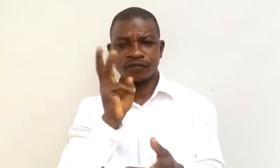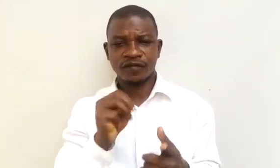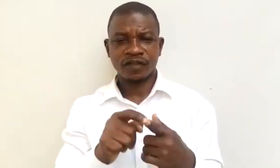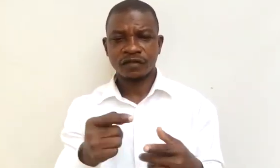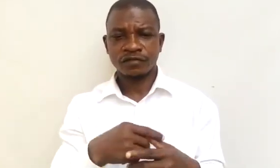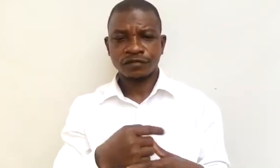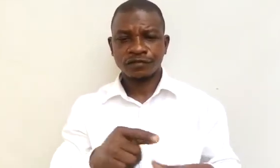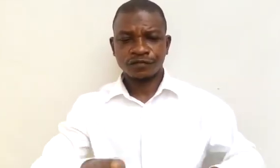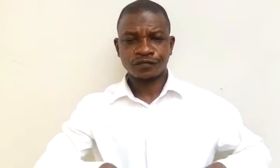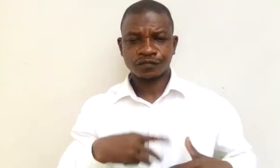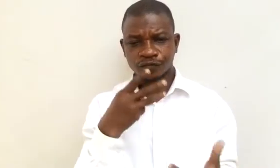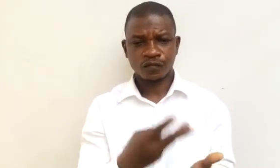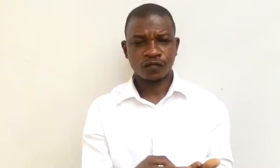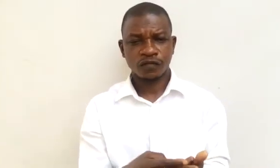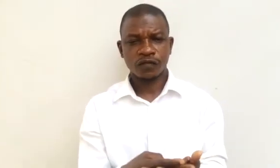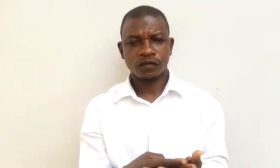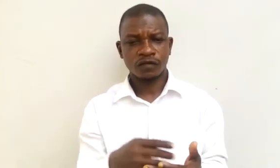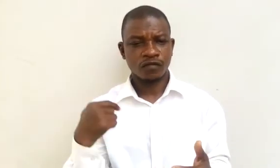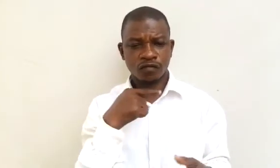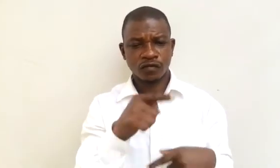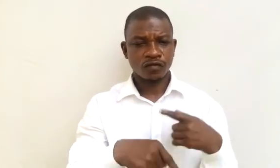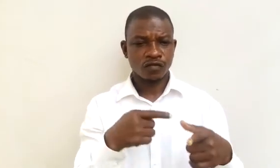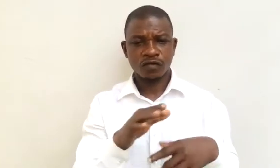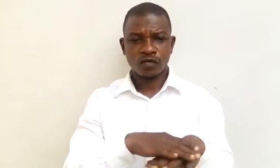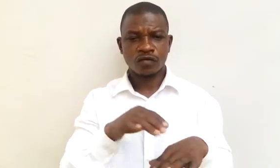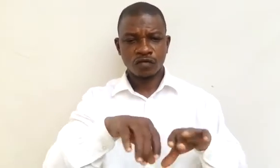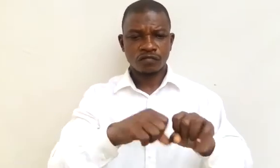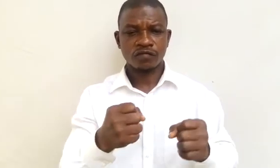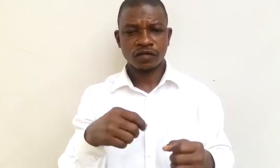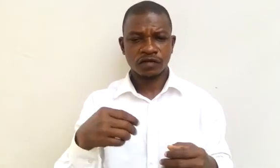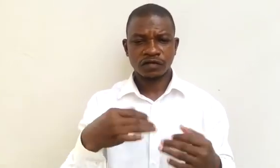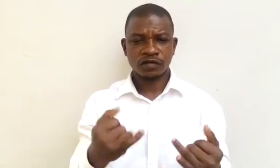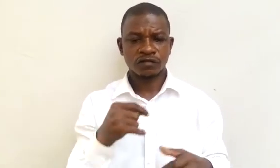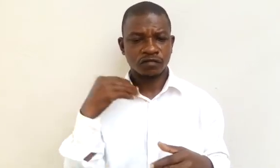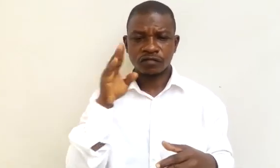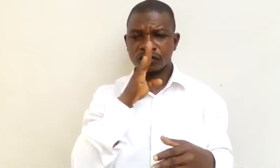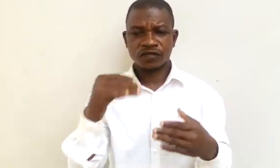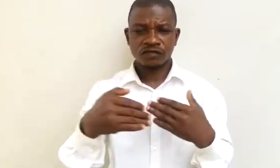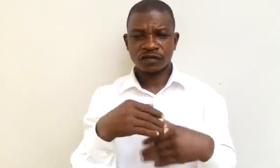survive. We will go on break now and we'll be back shortly.